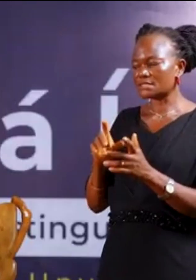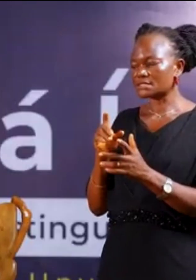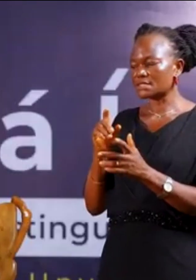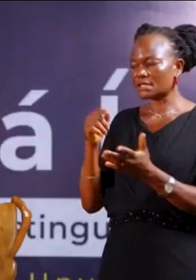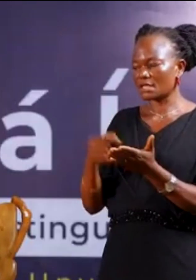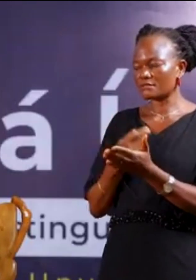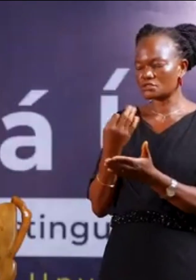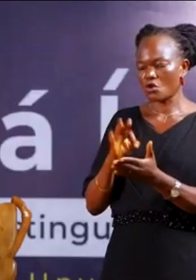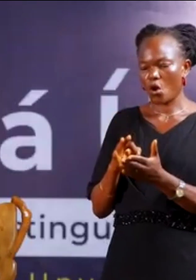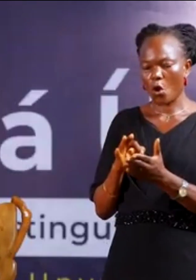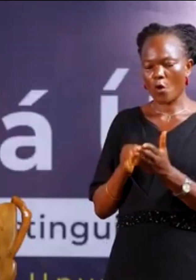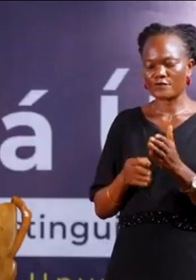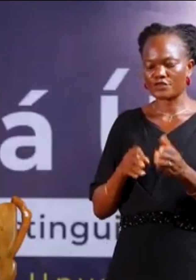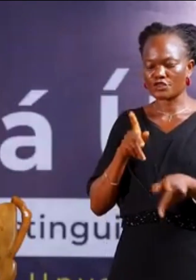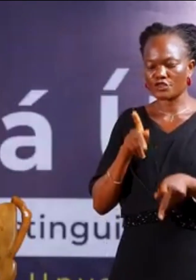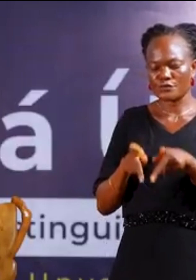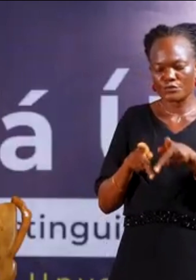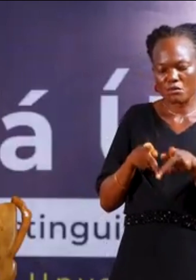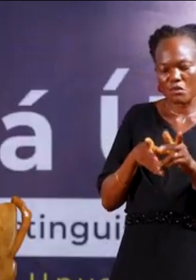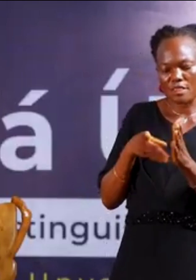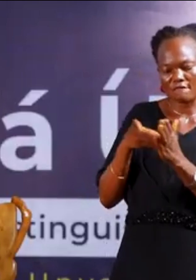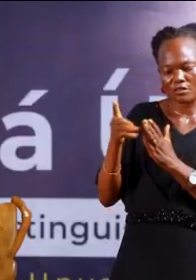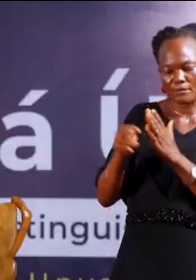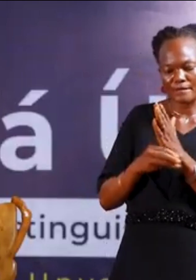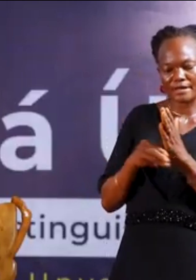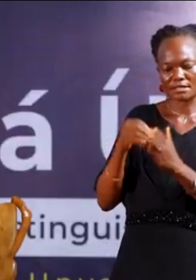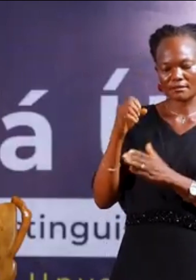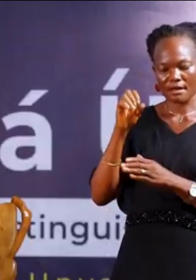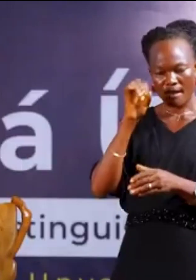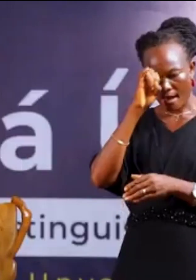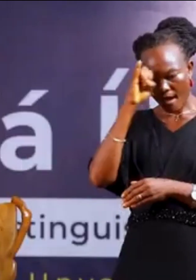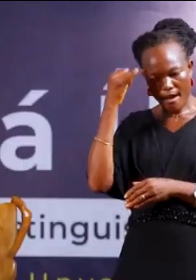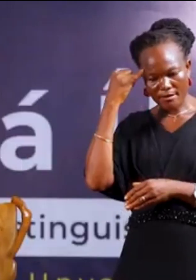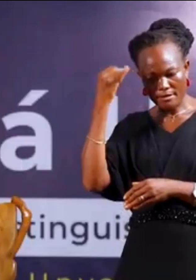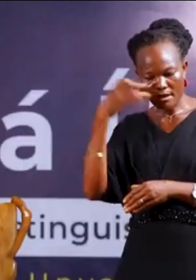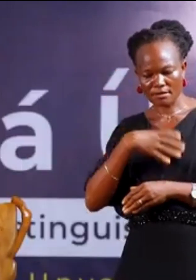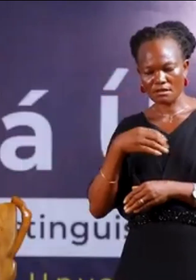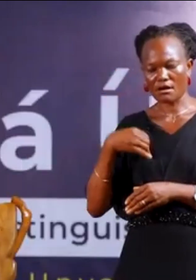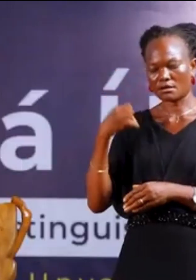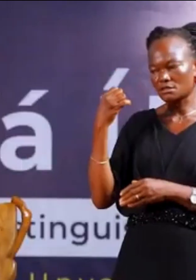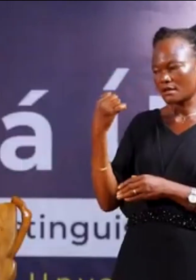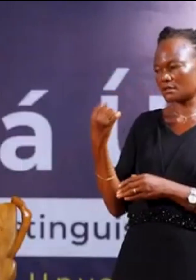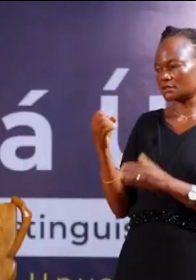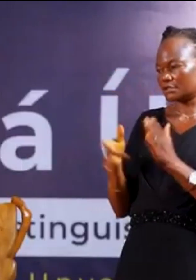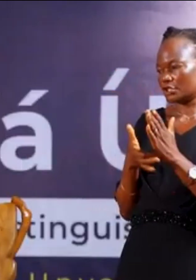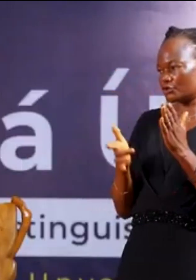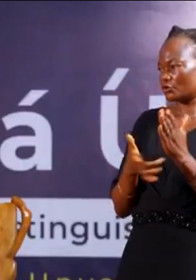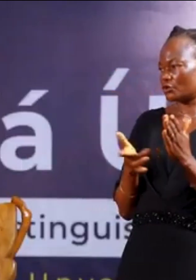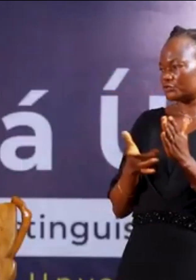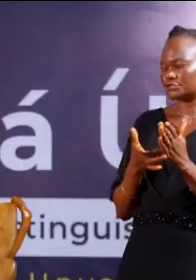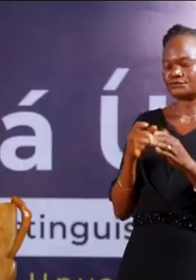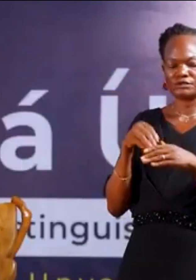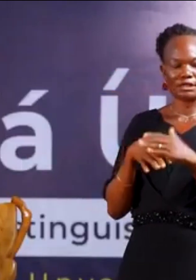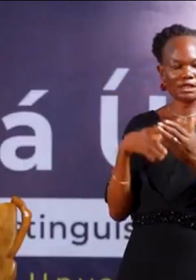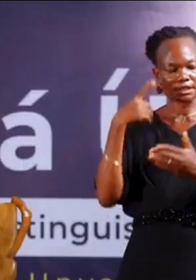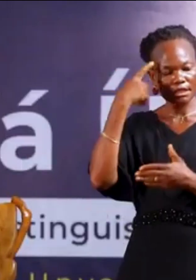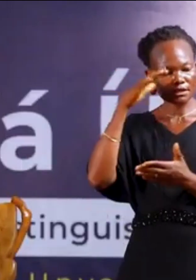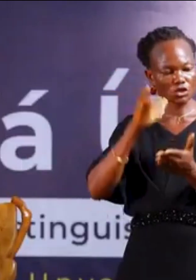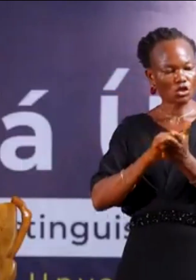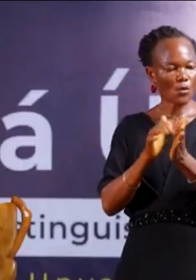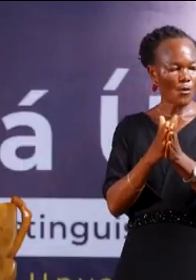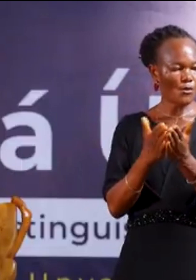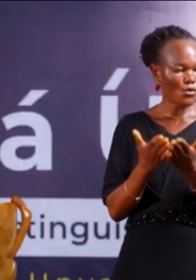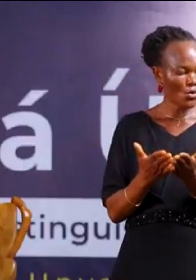of indigenous development ideas and ideologies. So, in the foreword to the